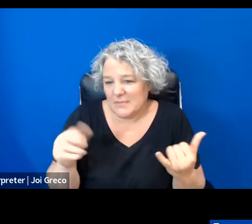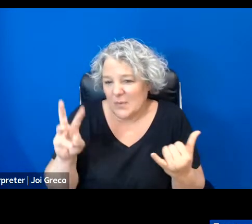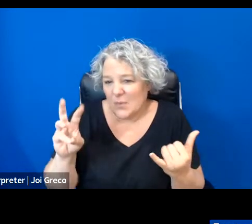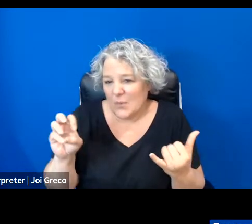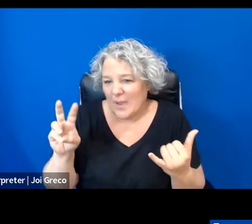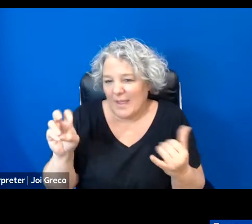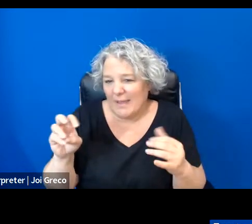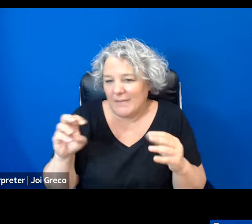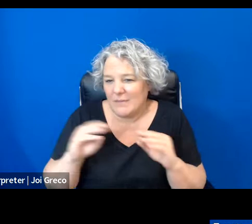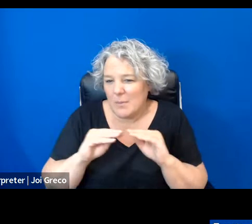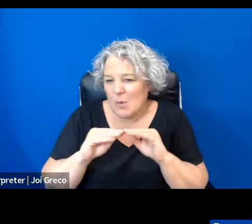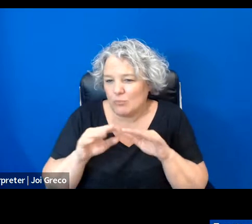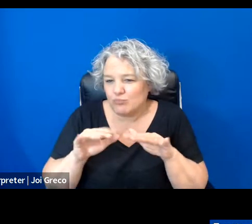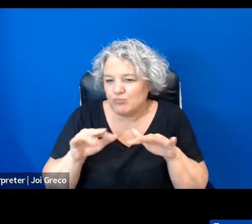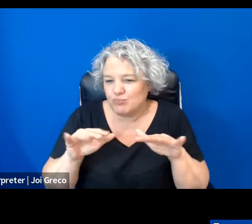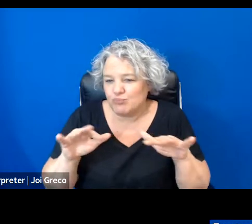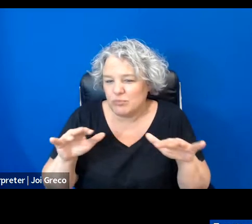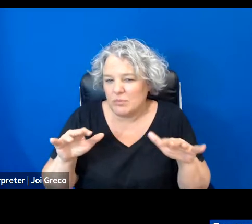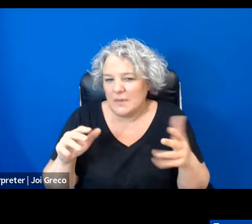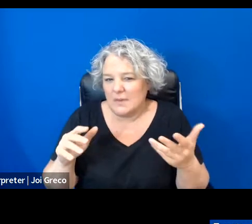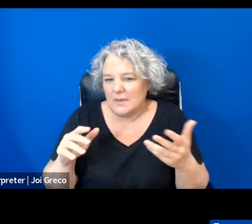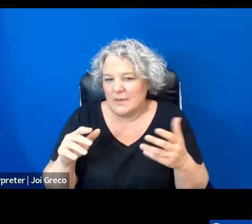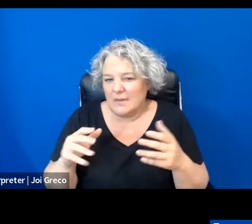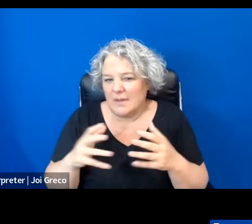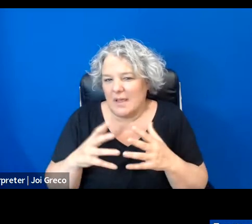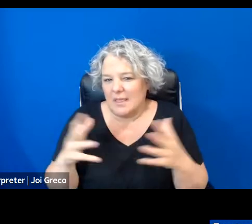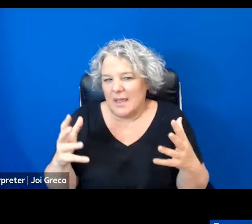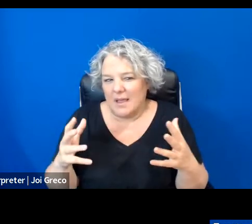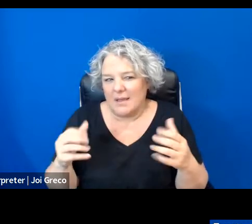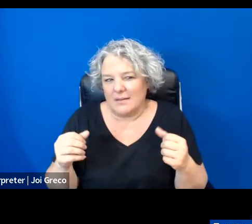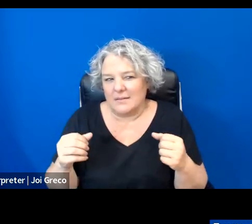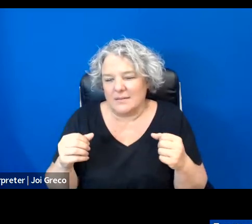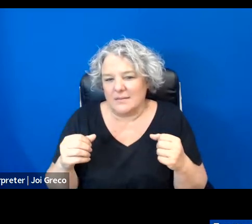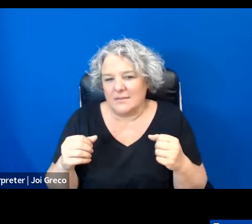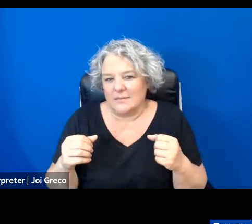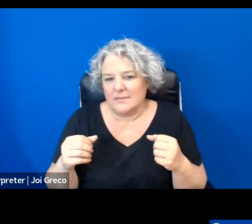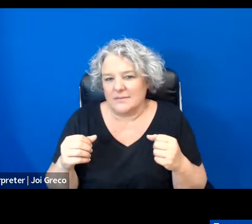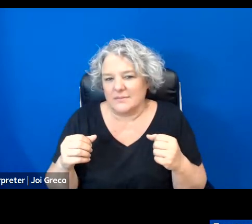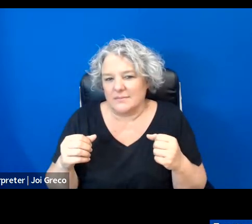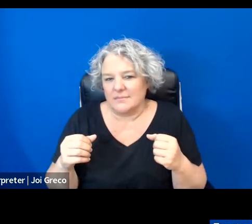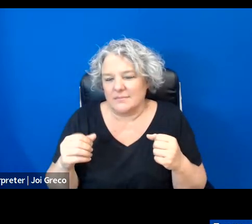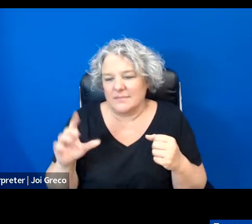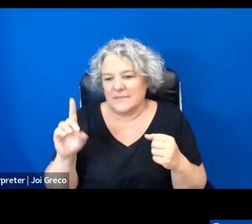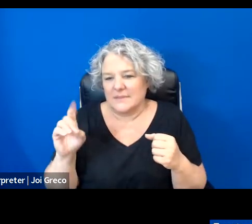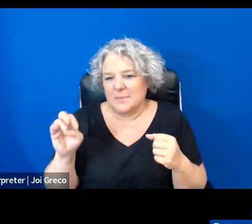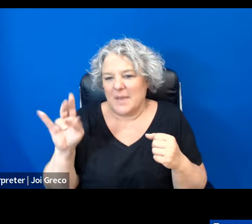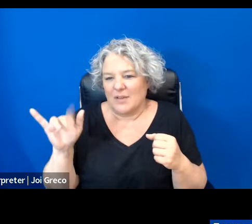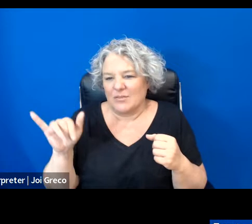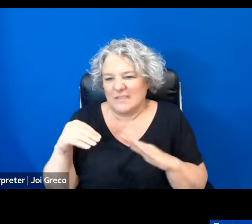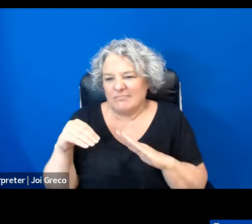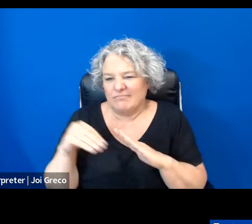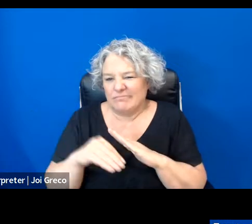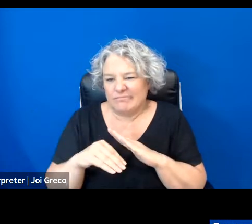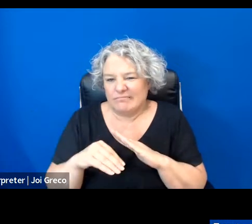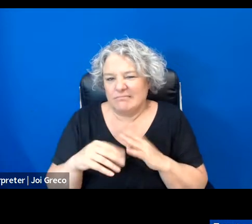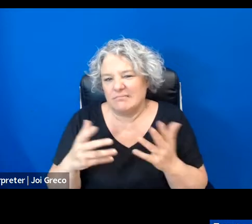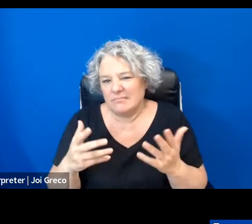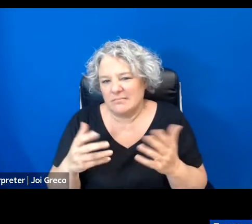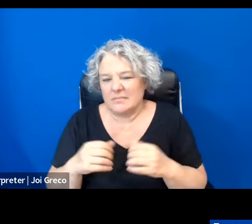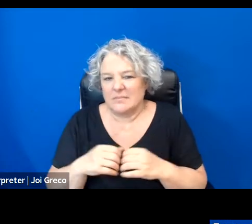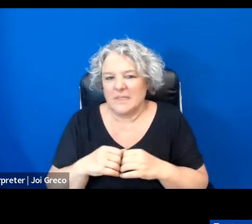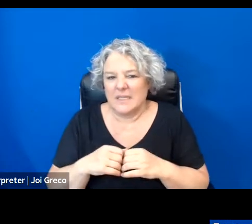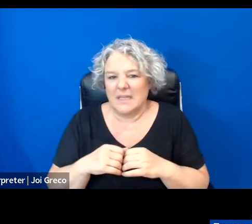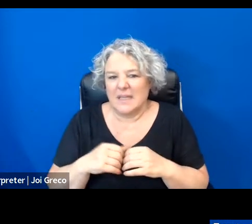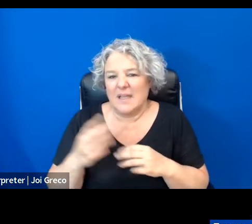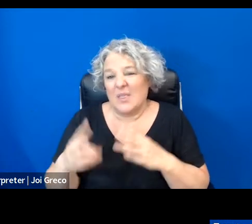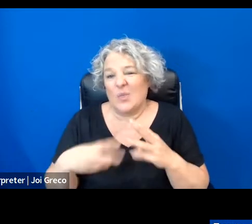of backsliding of former democracies and And the world